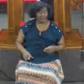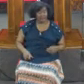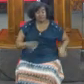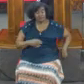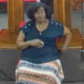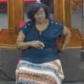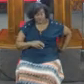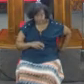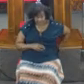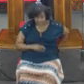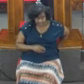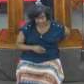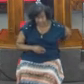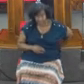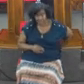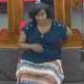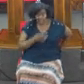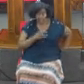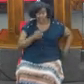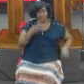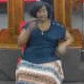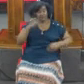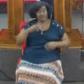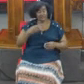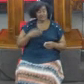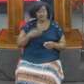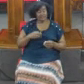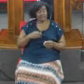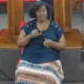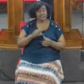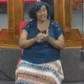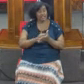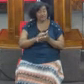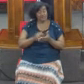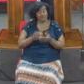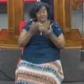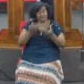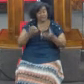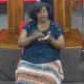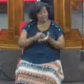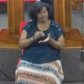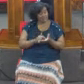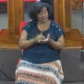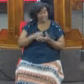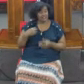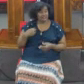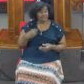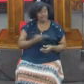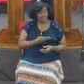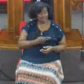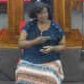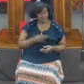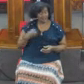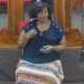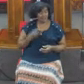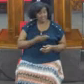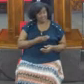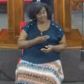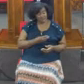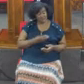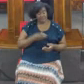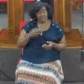spiritual tonight is applicable to us in the area of spreading the gospel. It is us, it is we, it is